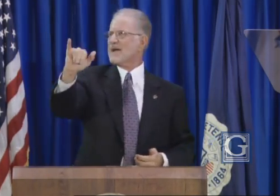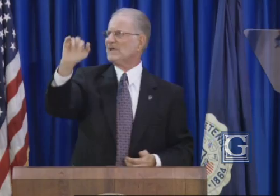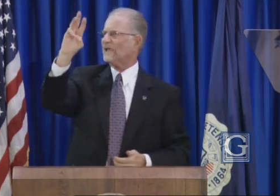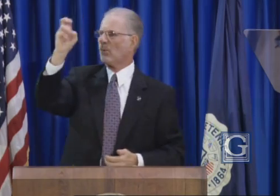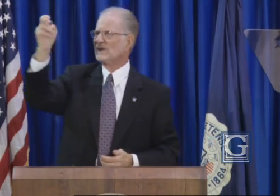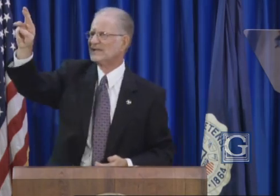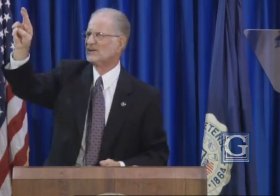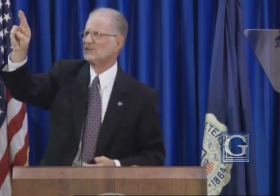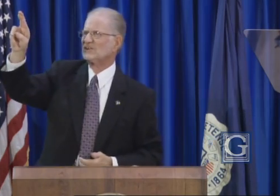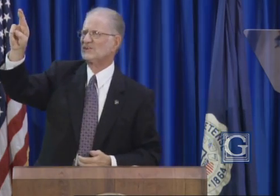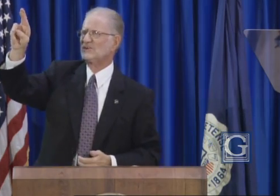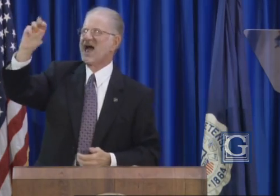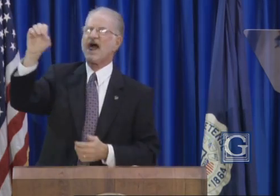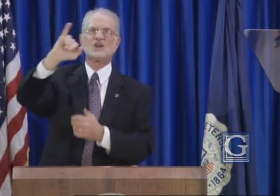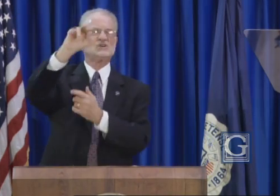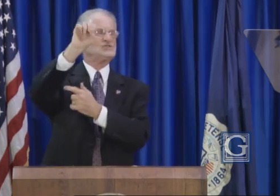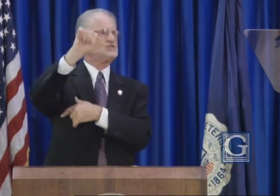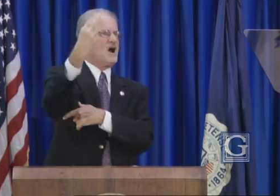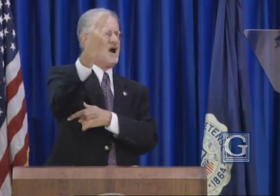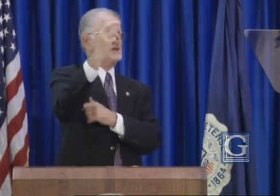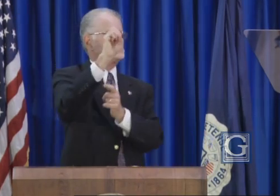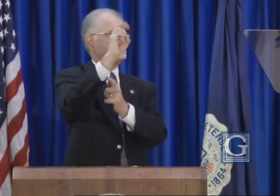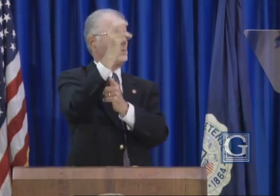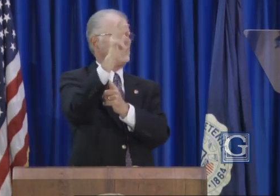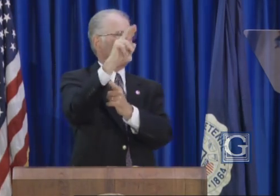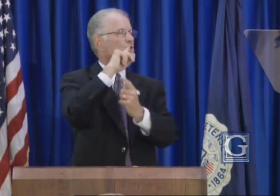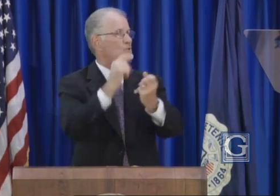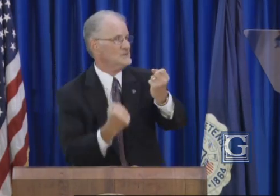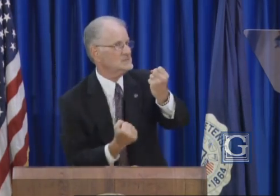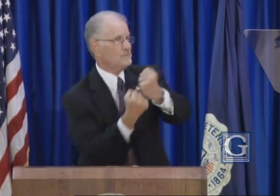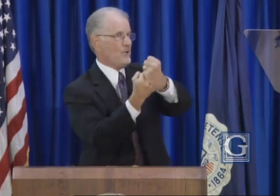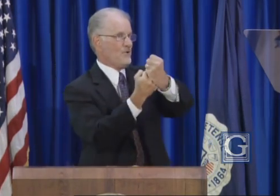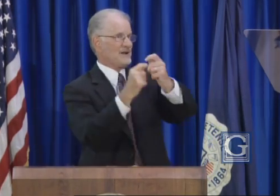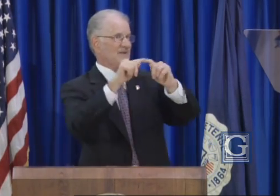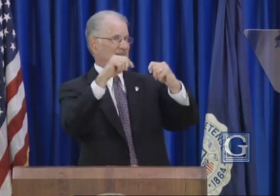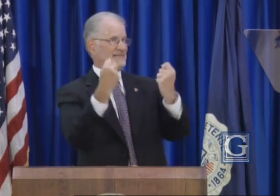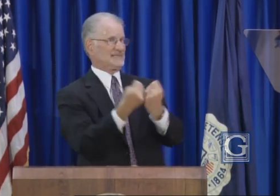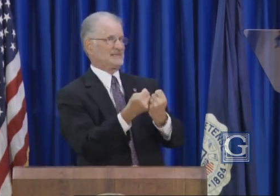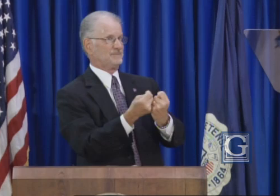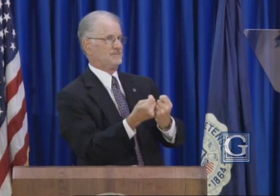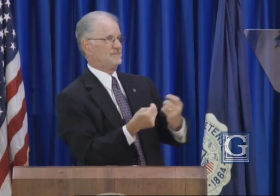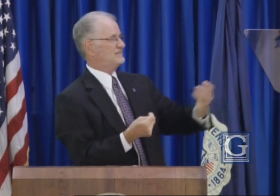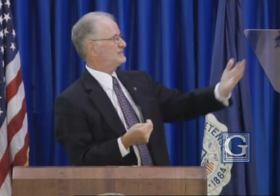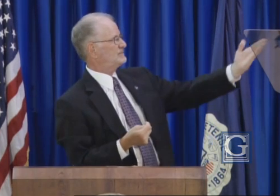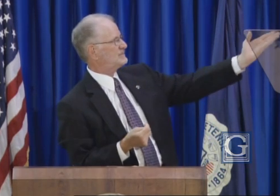Sorkin, Tammy Weiner, and Josh Swiller, who supported the team.